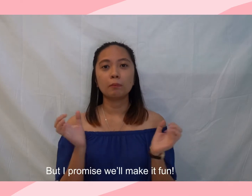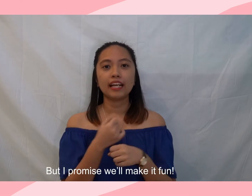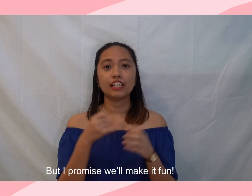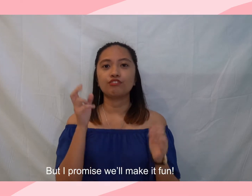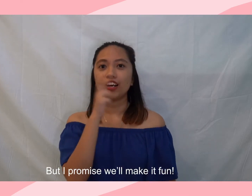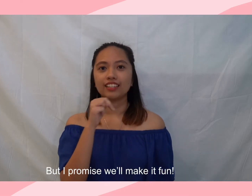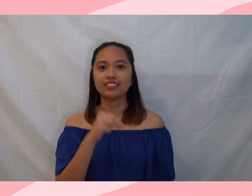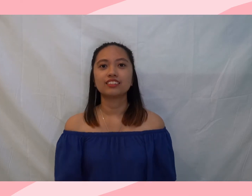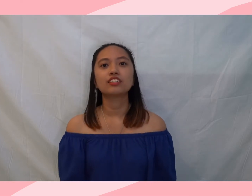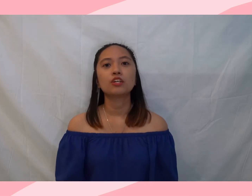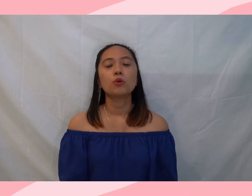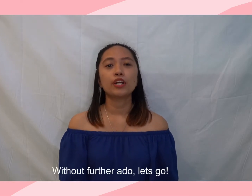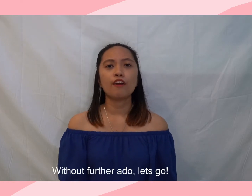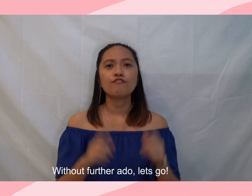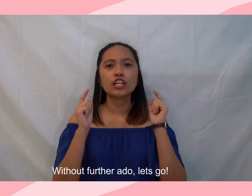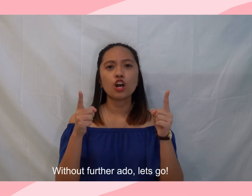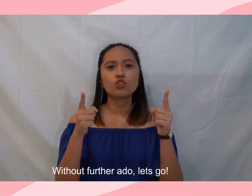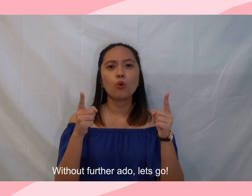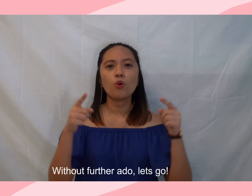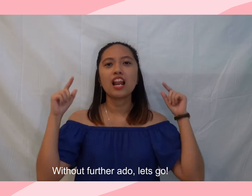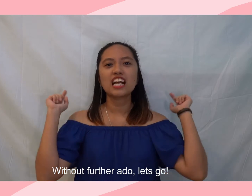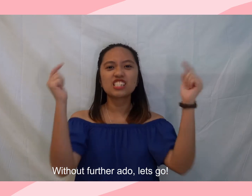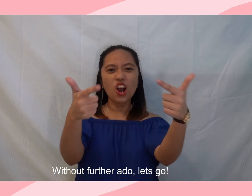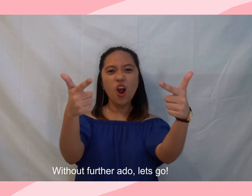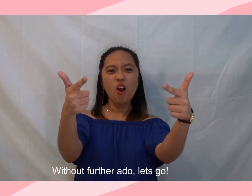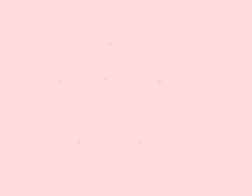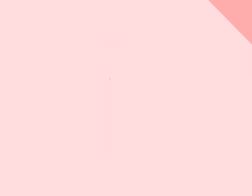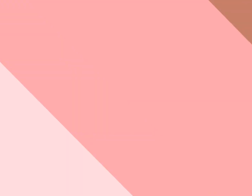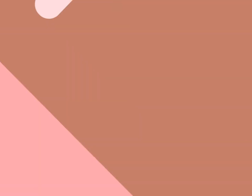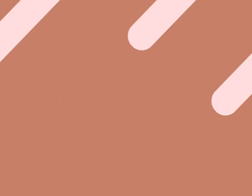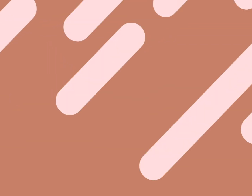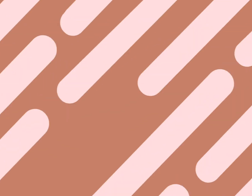make it fun. Without further ado, let's go!